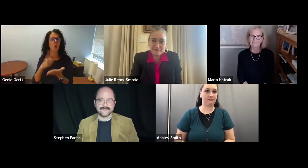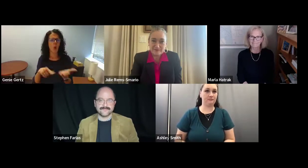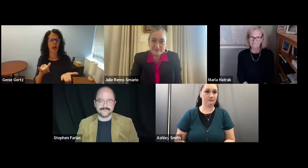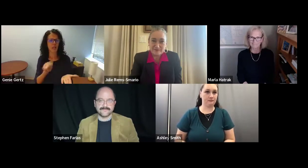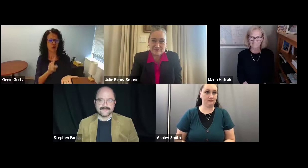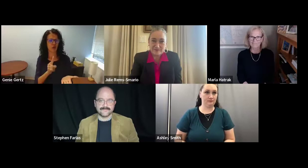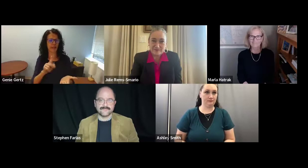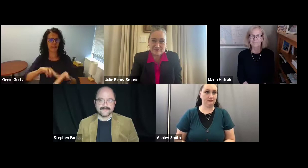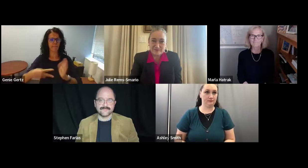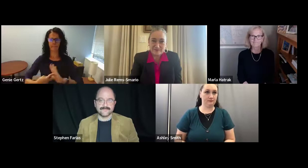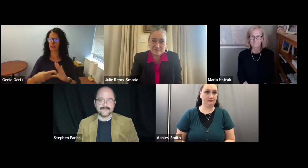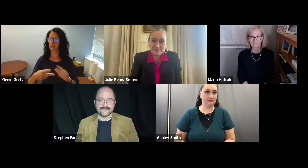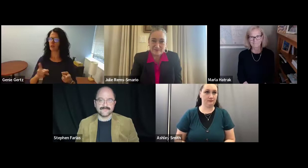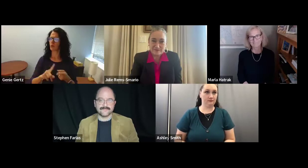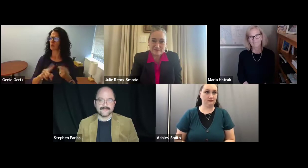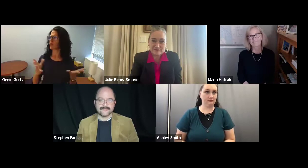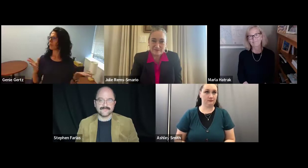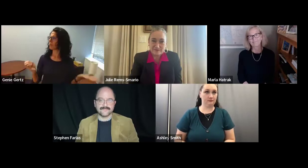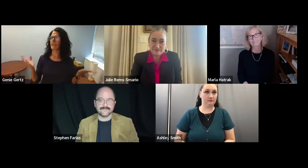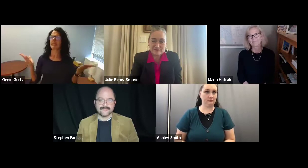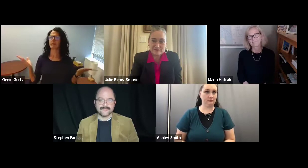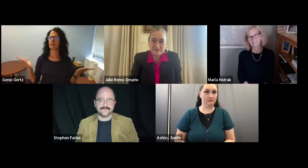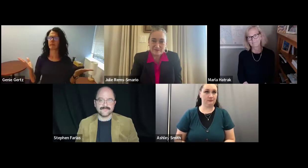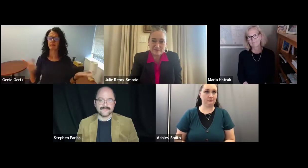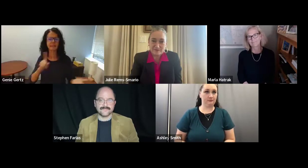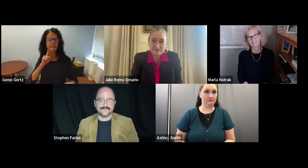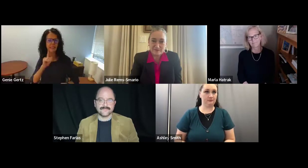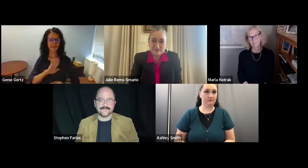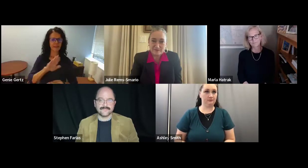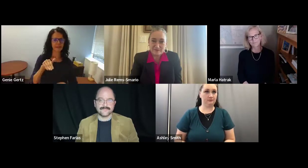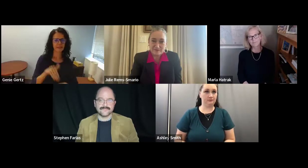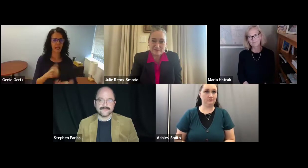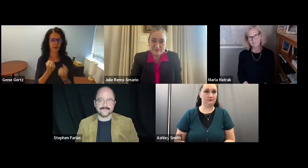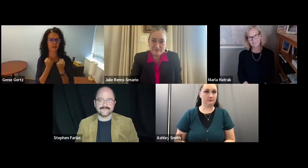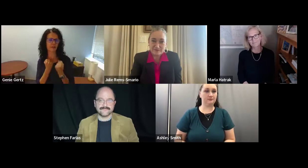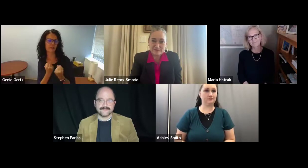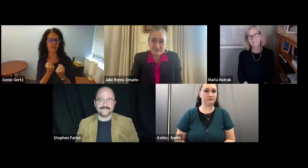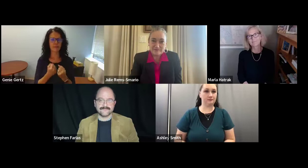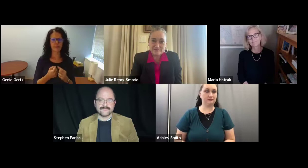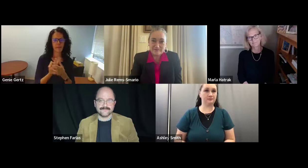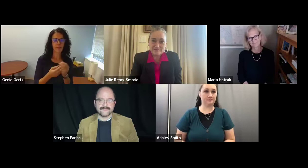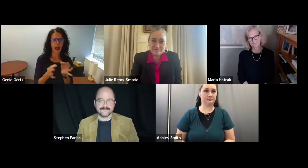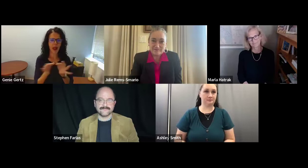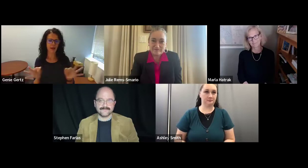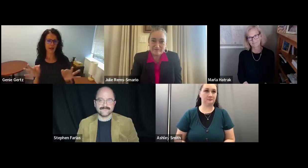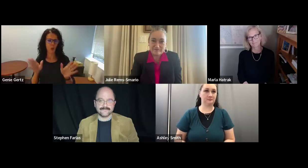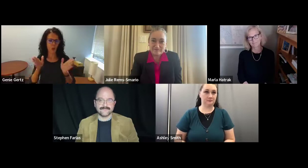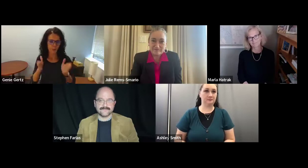advocating for what it really means to be deaf centered